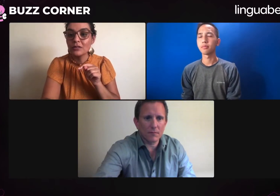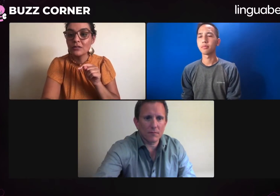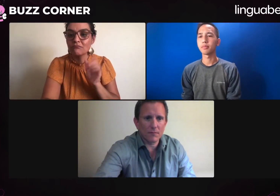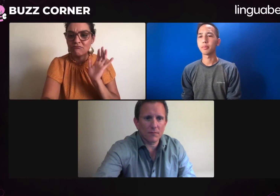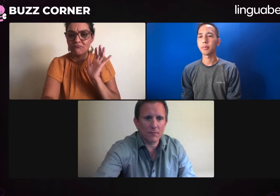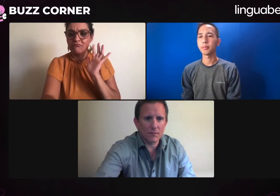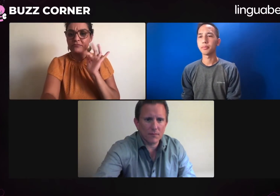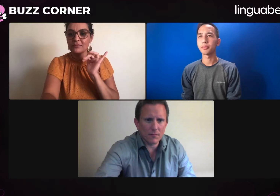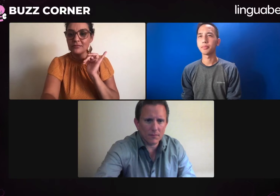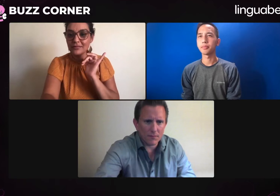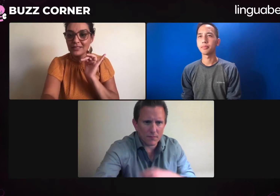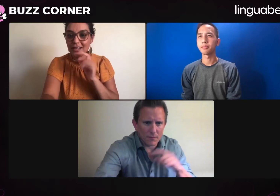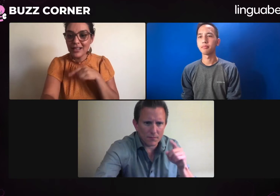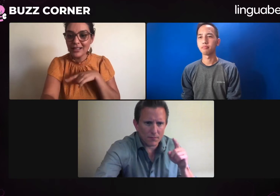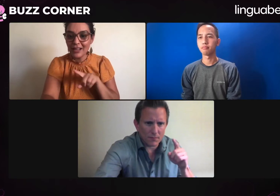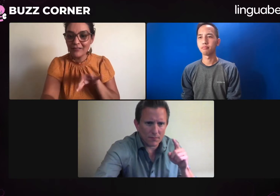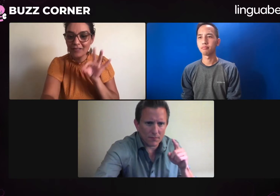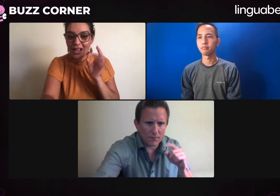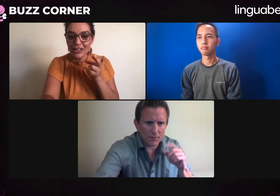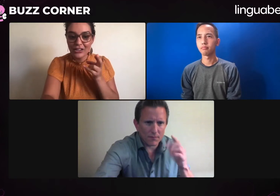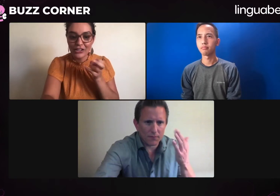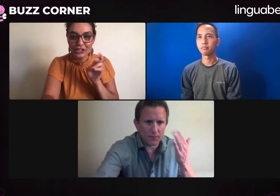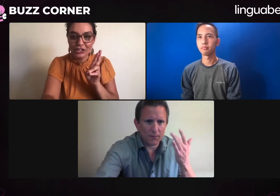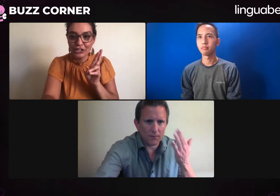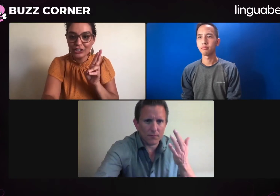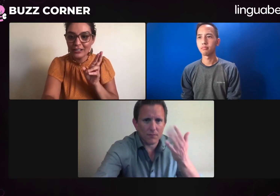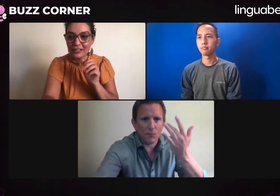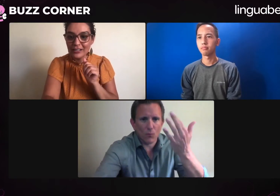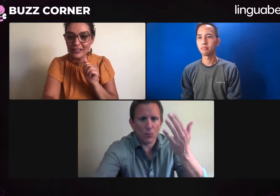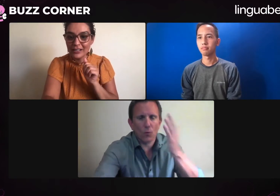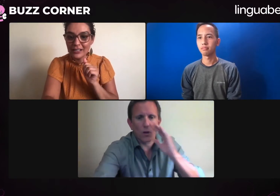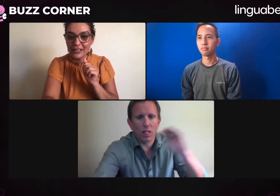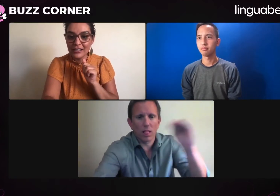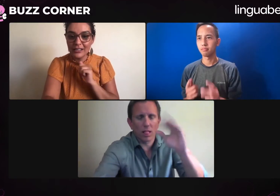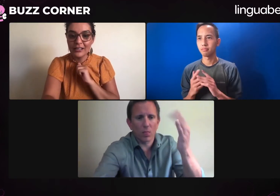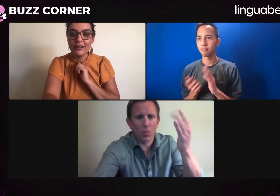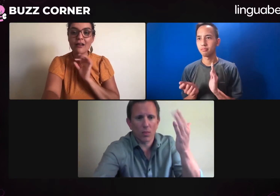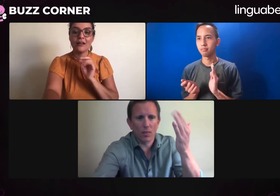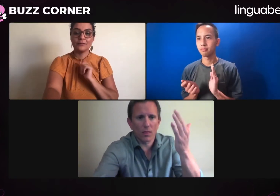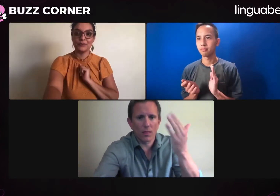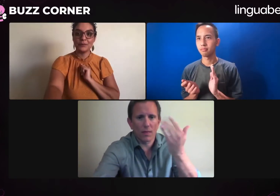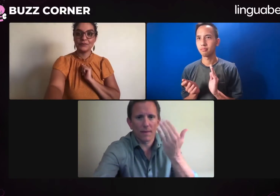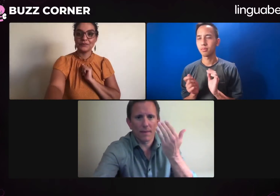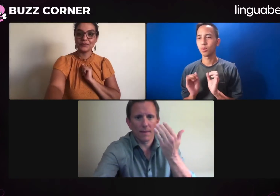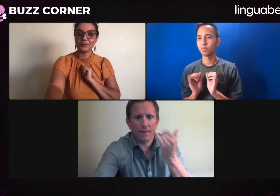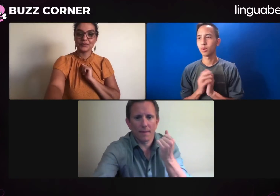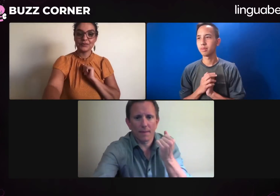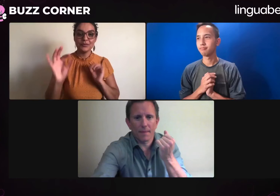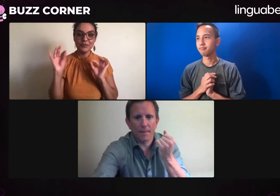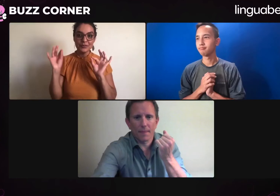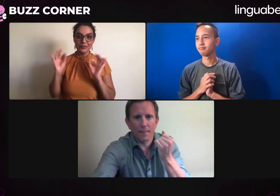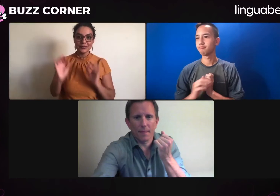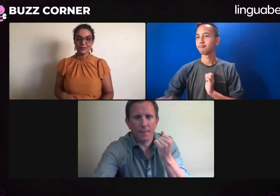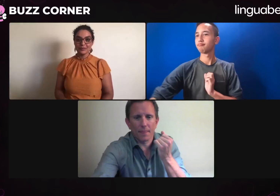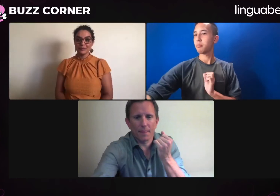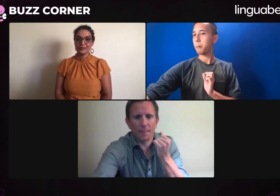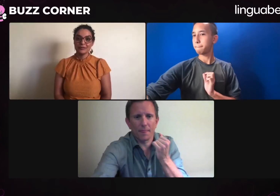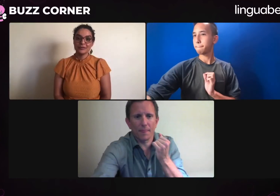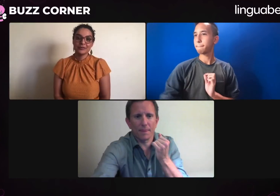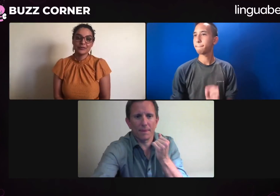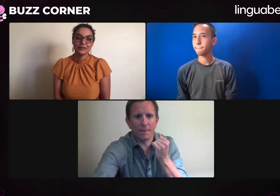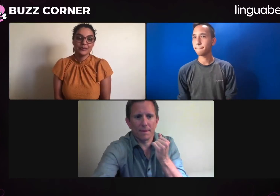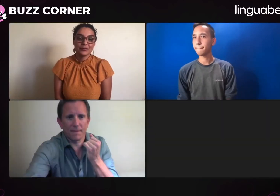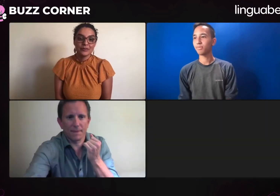totally up to you. Uh-oh. Now I can't find the person. I can't find her. Just give us a moment. We're working